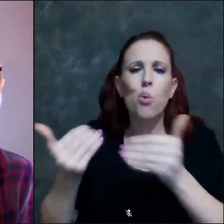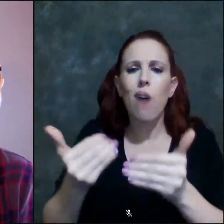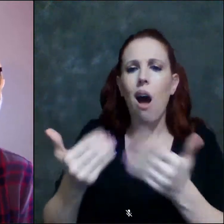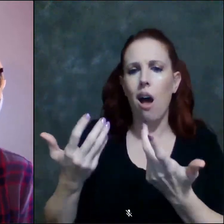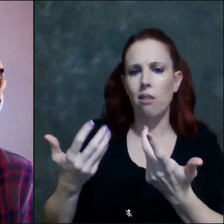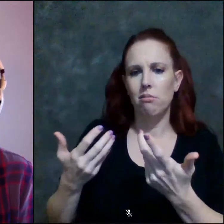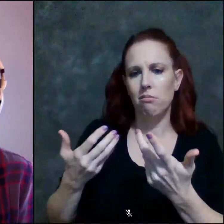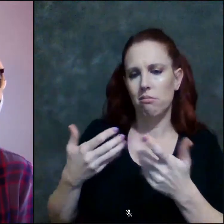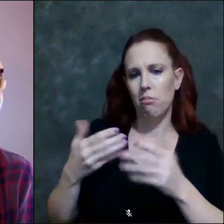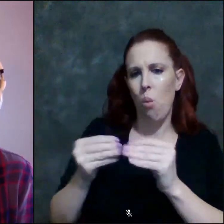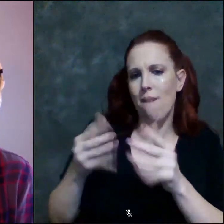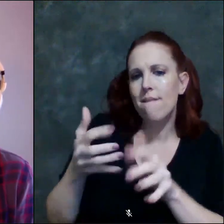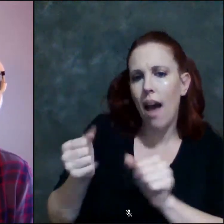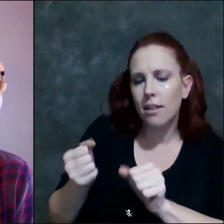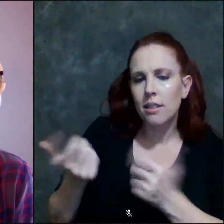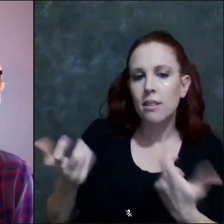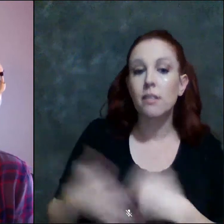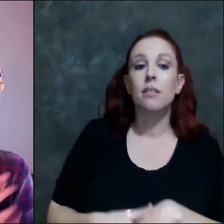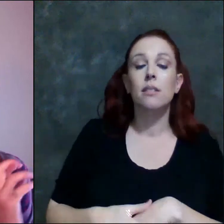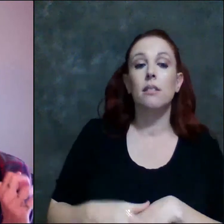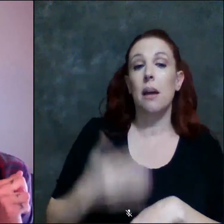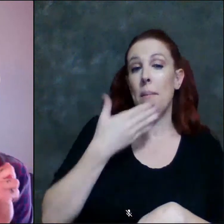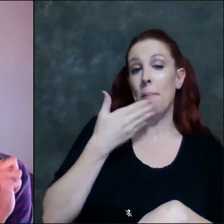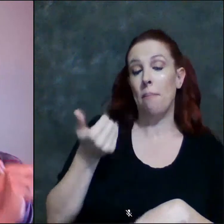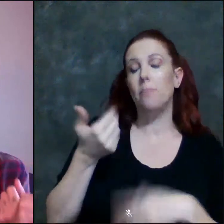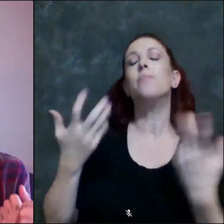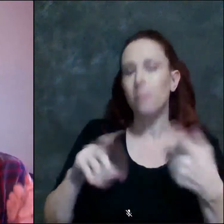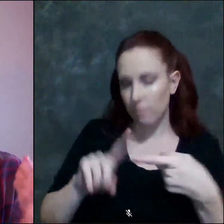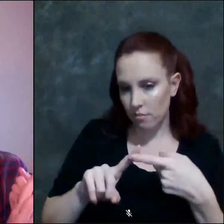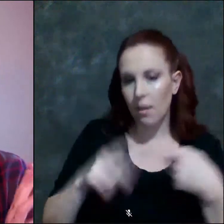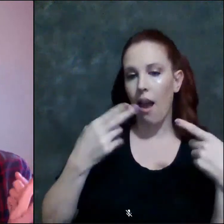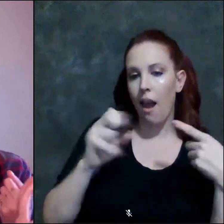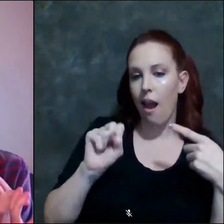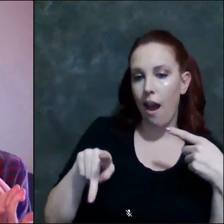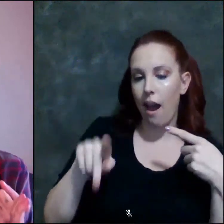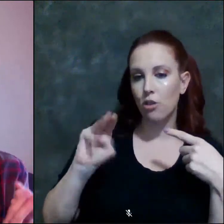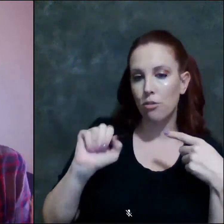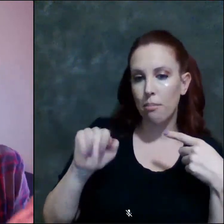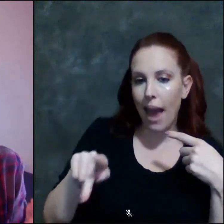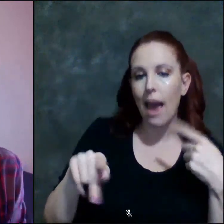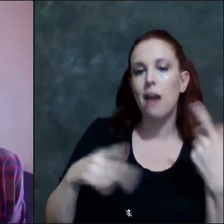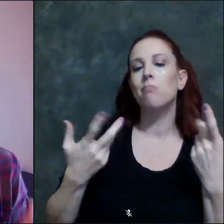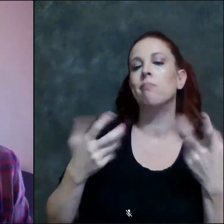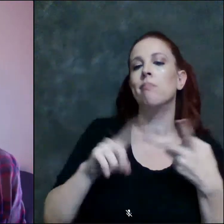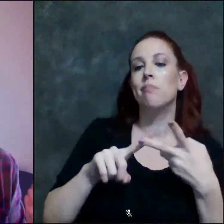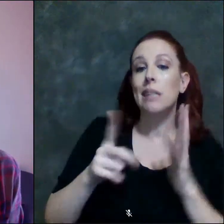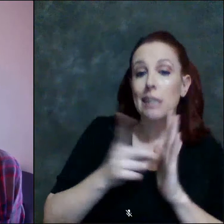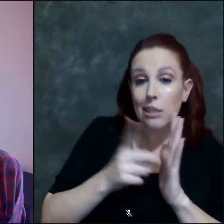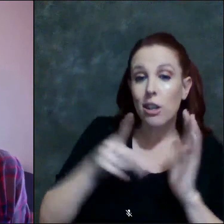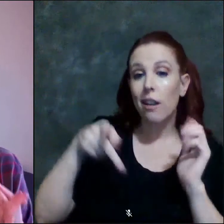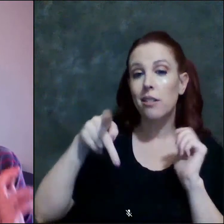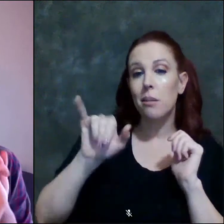fast. One of the best tricks, so hash maps or hash tables, whatever it is in your language, dictionaries in Python, objects